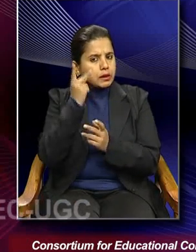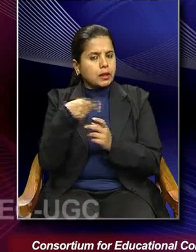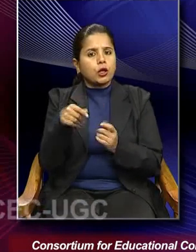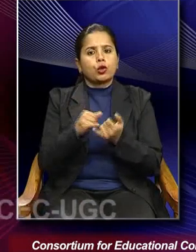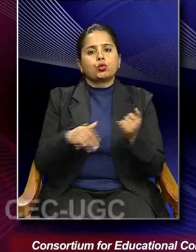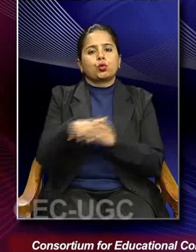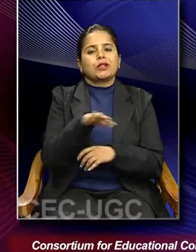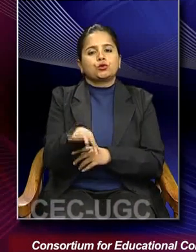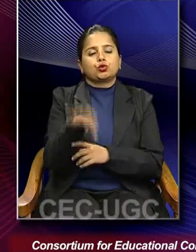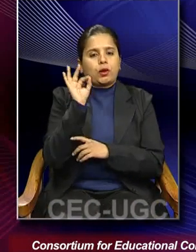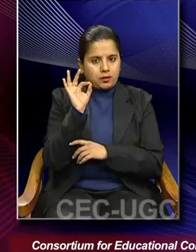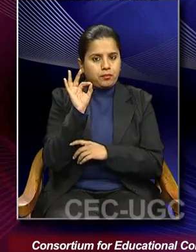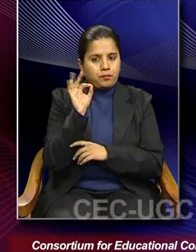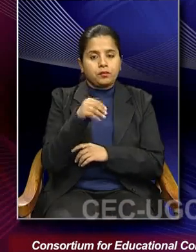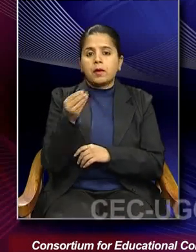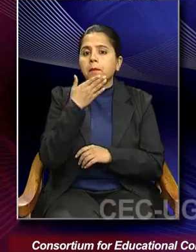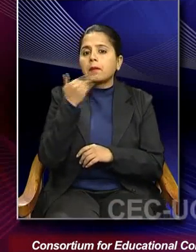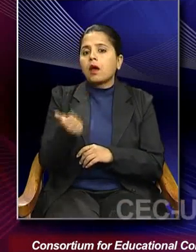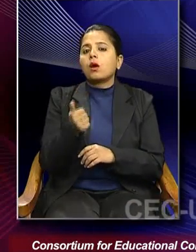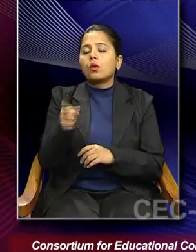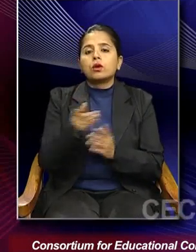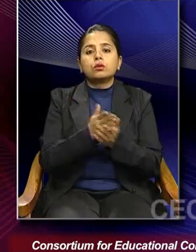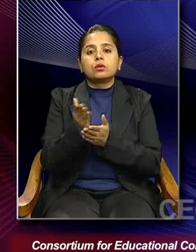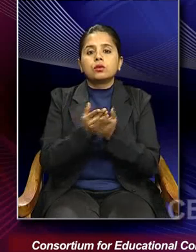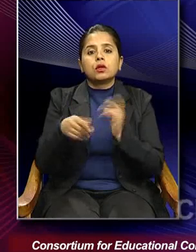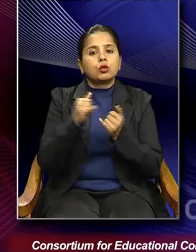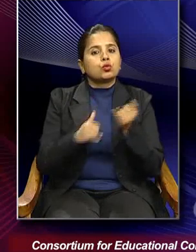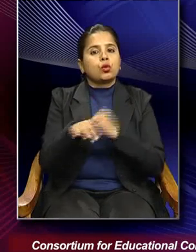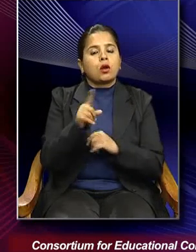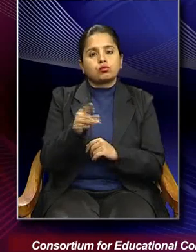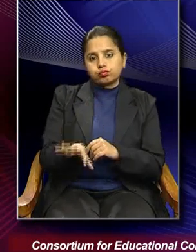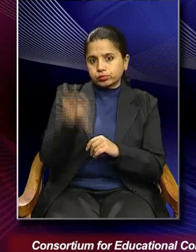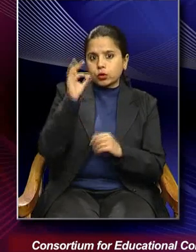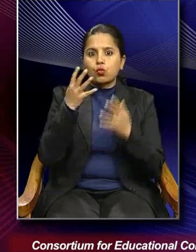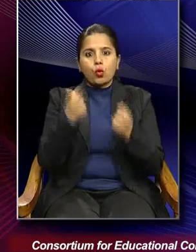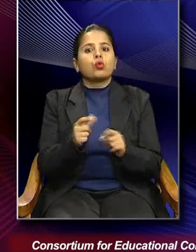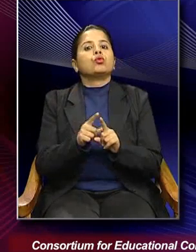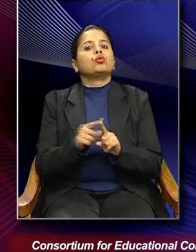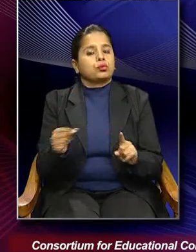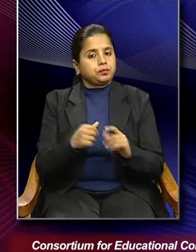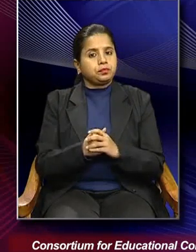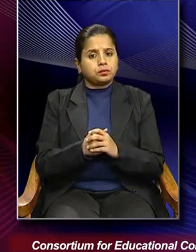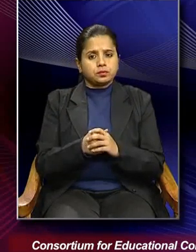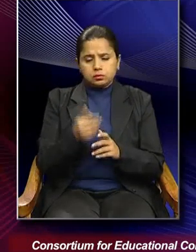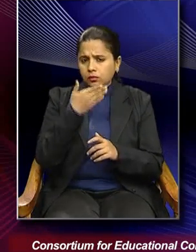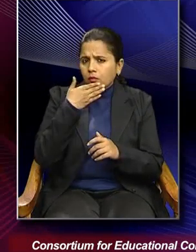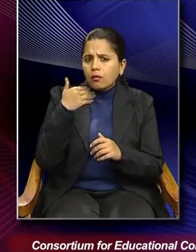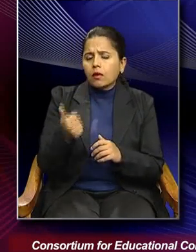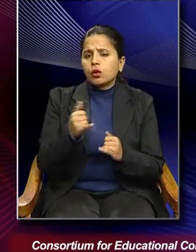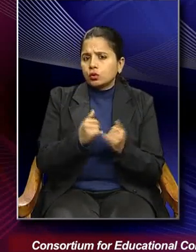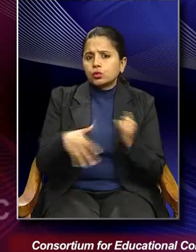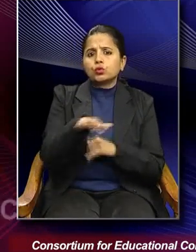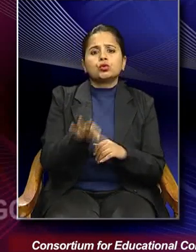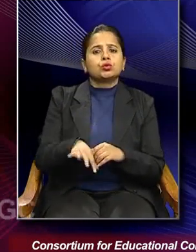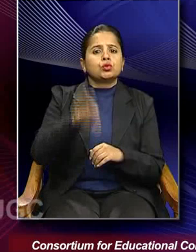societal choice, some best way of making societal preference or choice. The best social